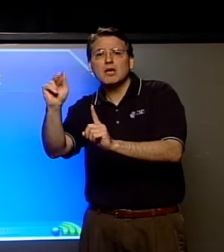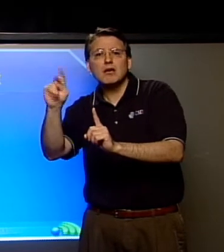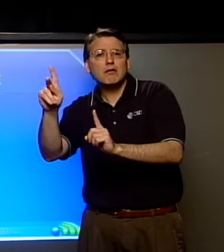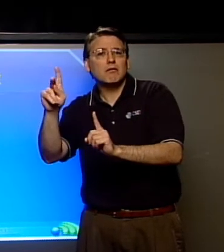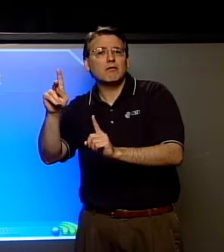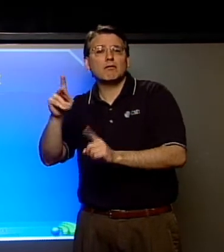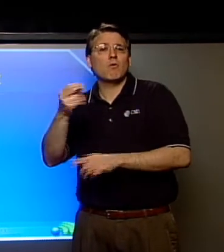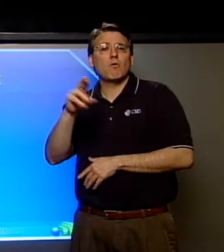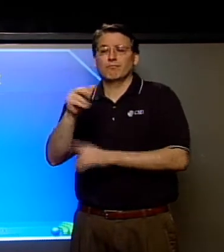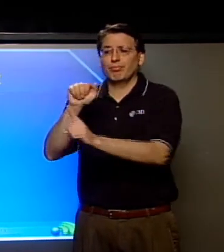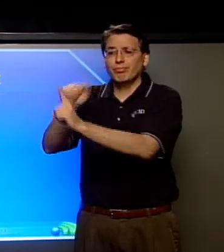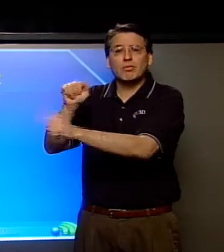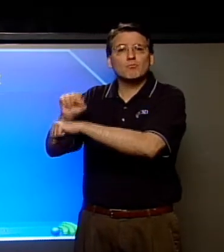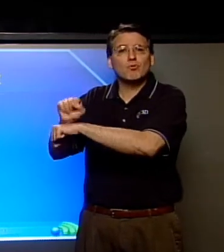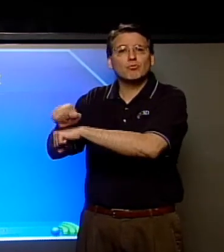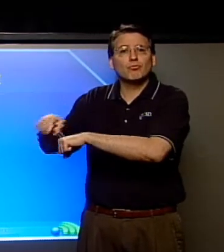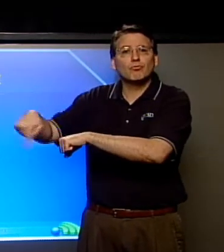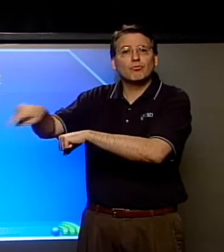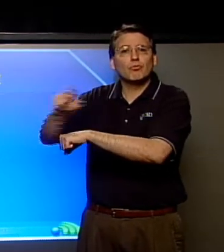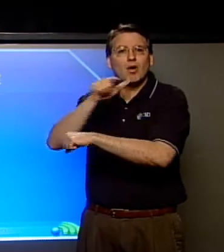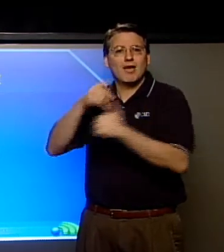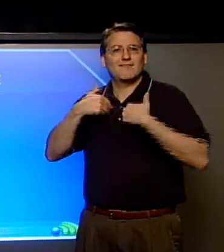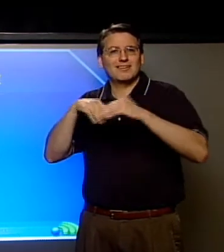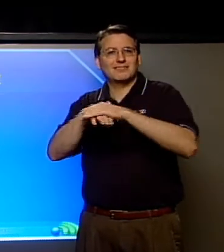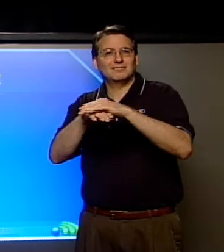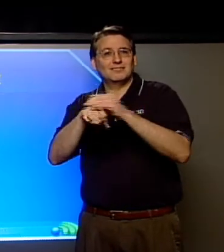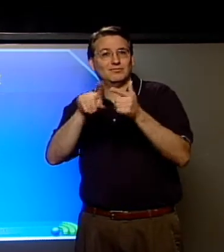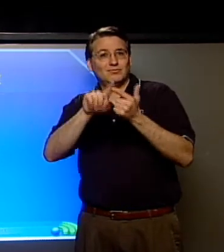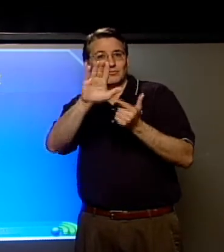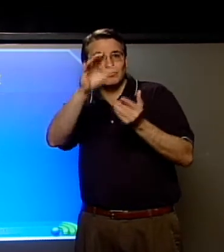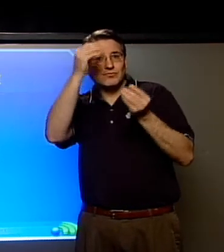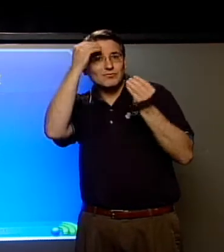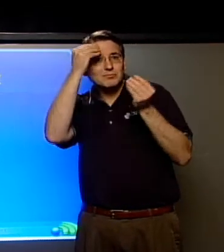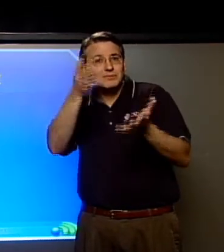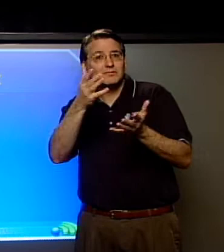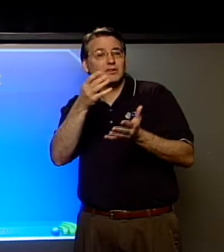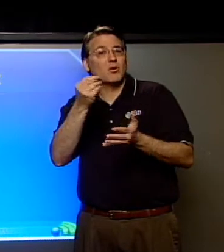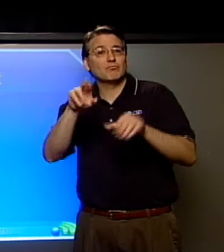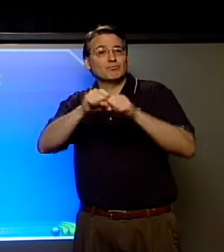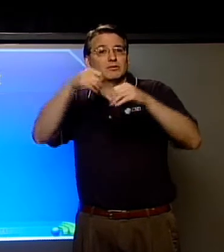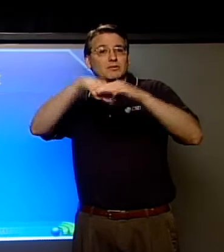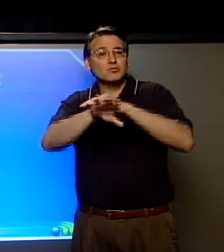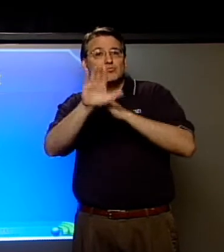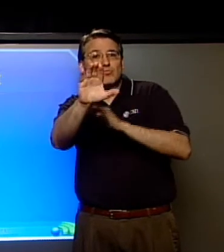email and try to get information from you, posing as a bank so that you would trust them more.